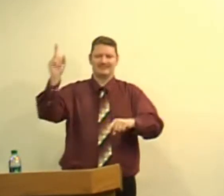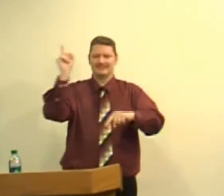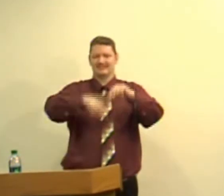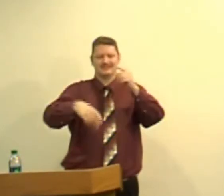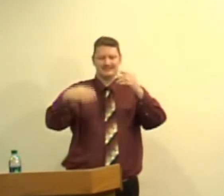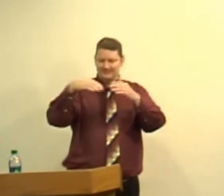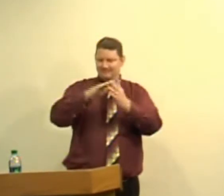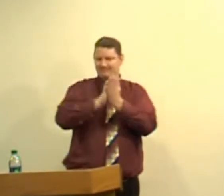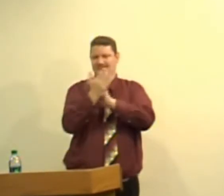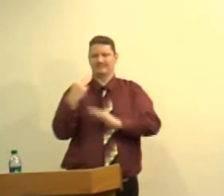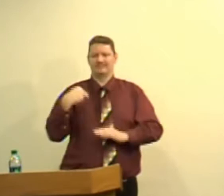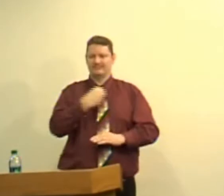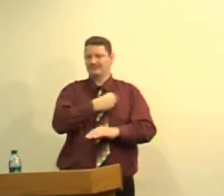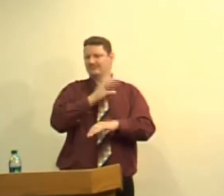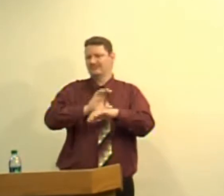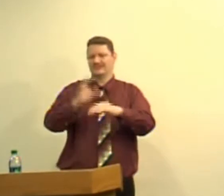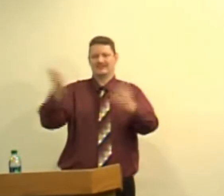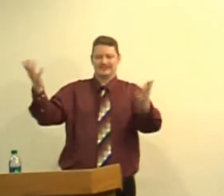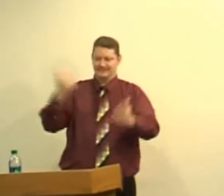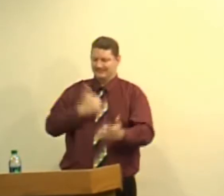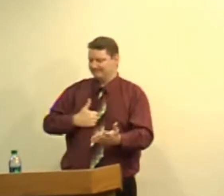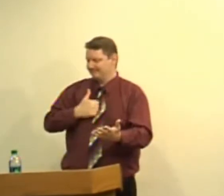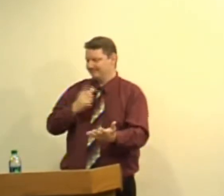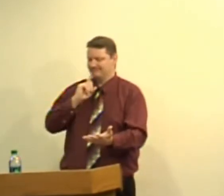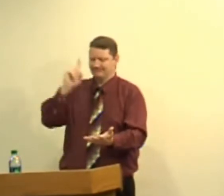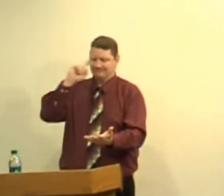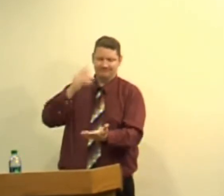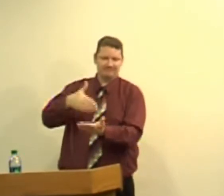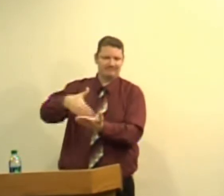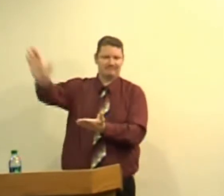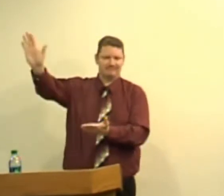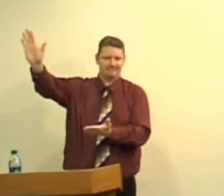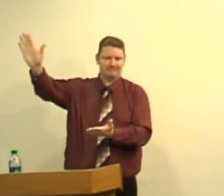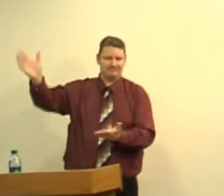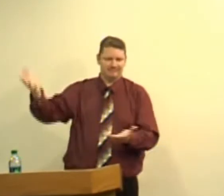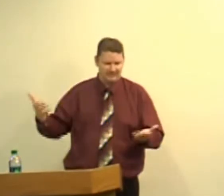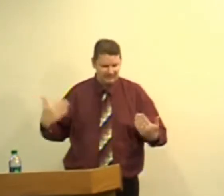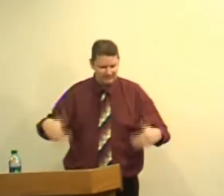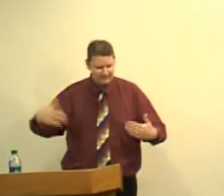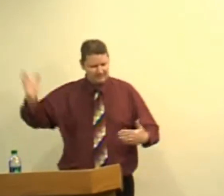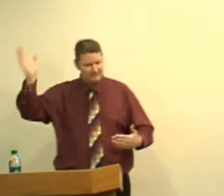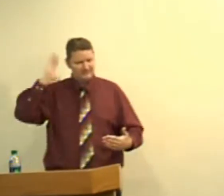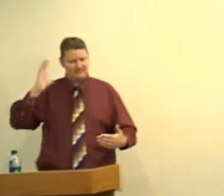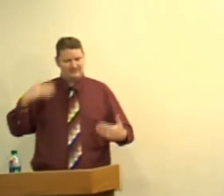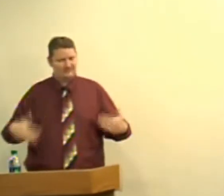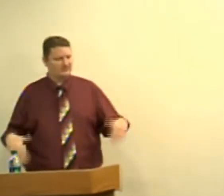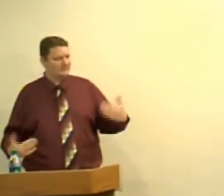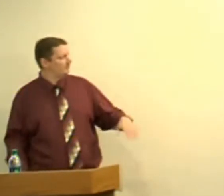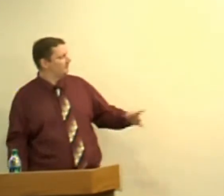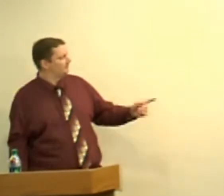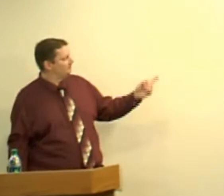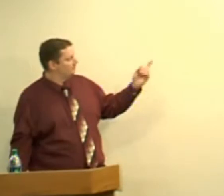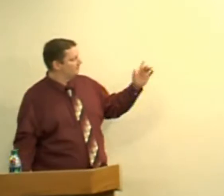could not be saved. And they could not become members of the church, because they were deaf. And so they were shunned, and they were sent away.